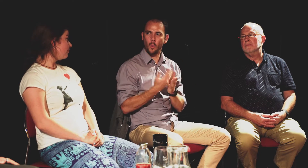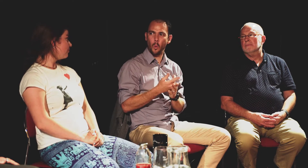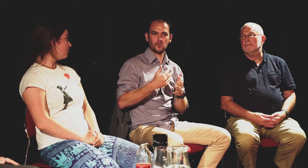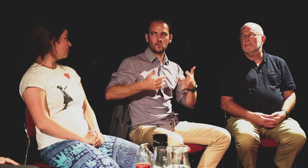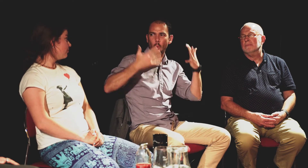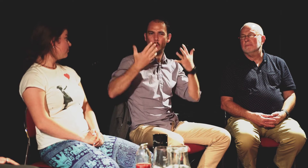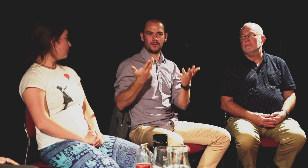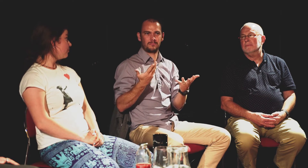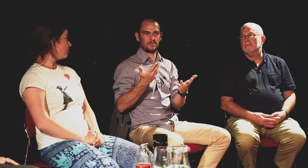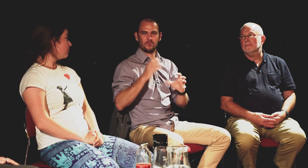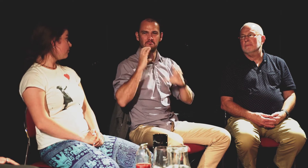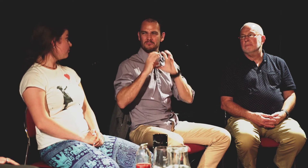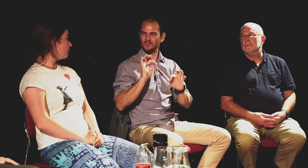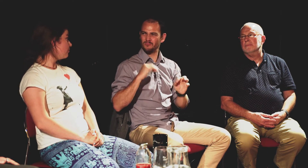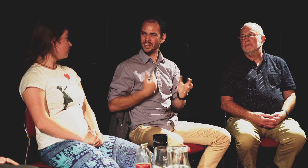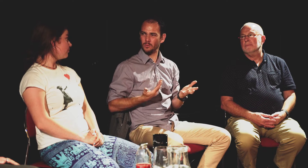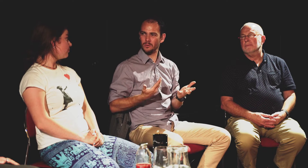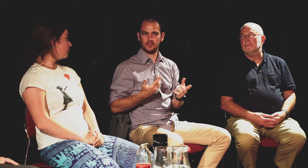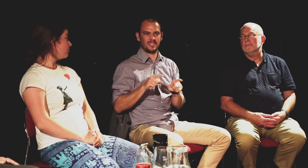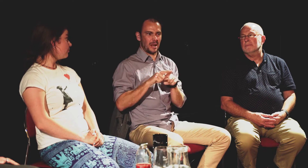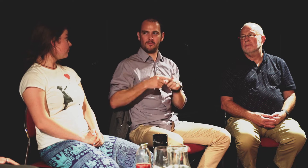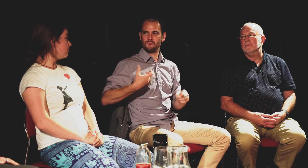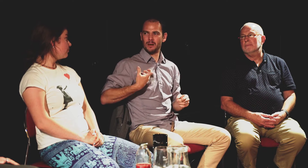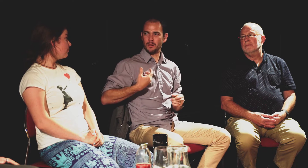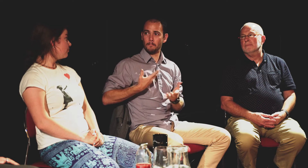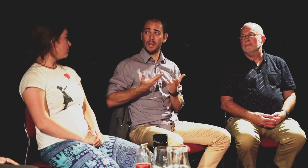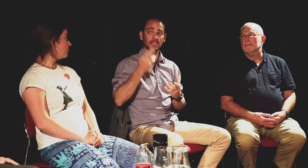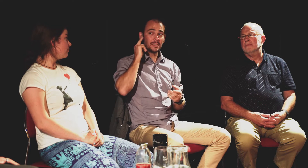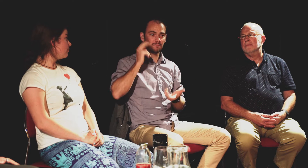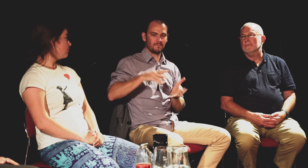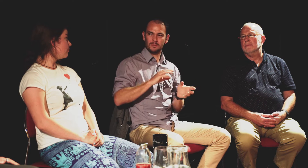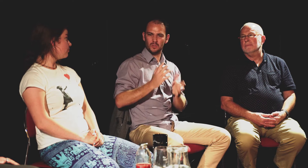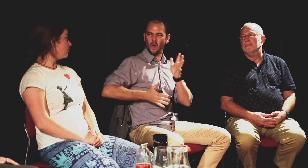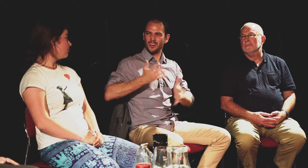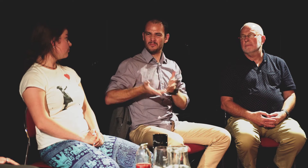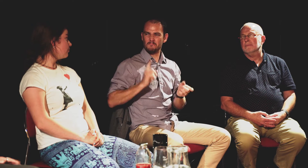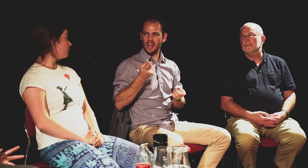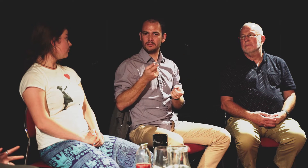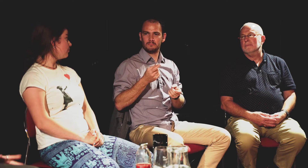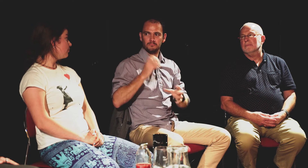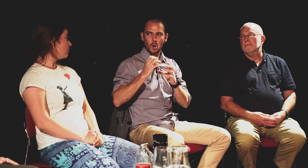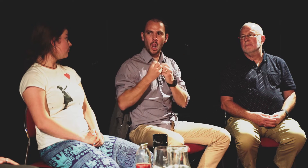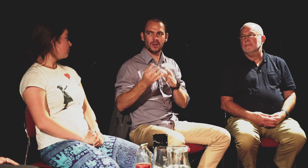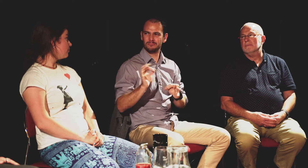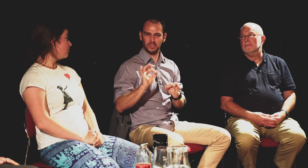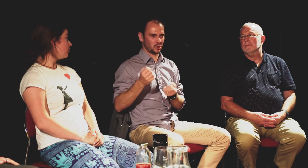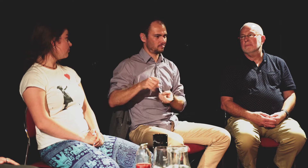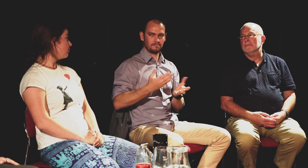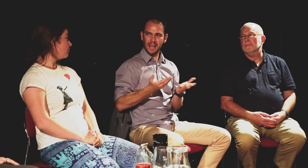language, and you sort of, they do the score, that type of thing. So, and it's the same with rugby as well. I played deaf rugby. I mean, we can sign to communicate, but really